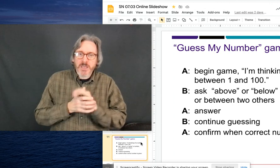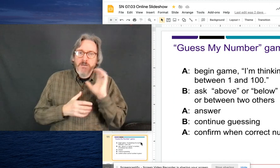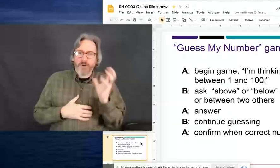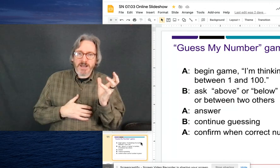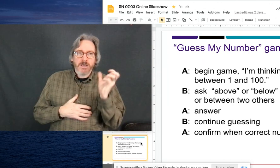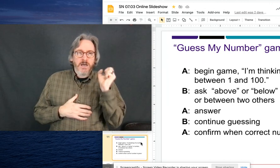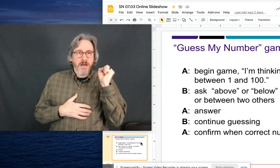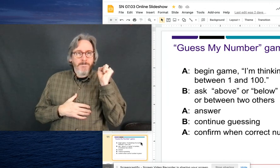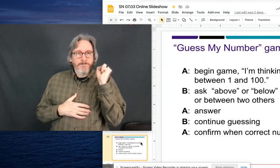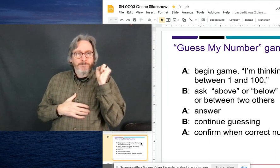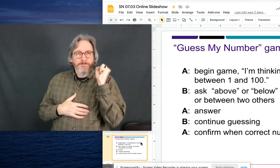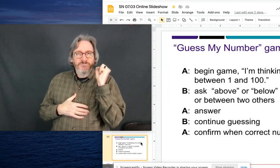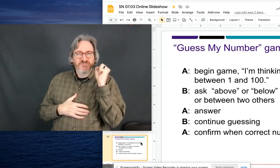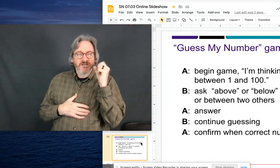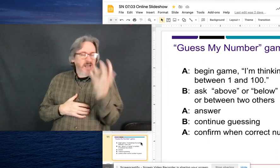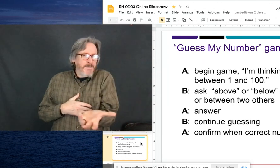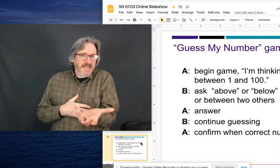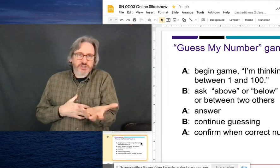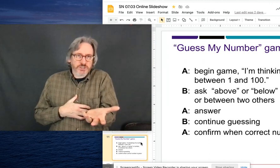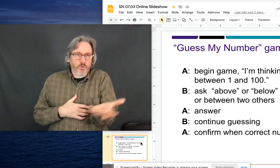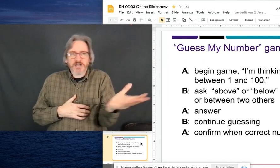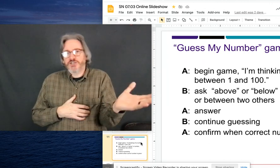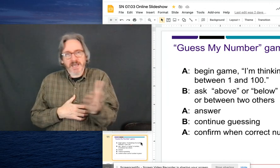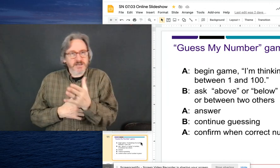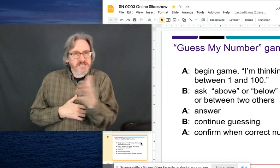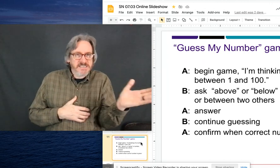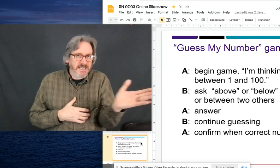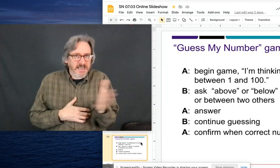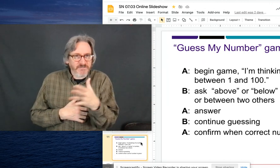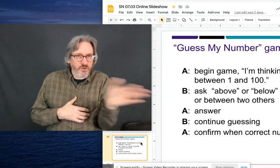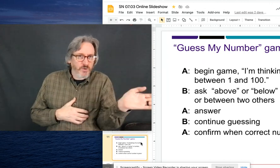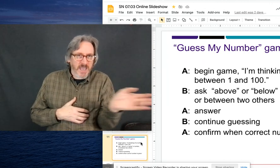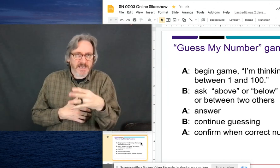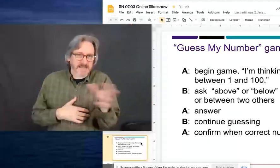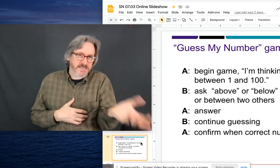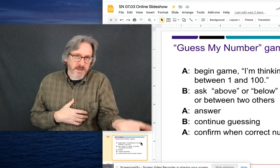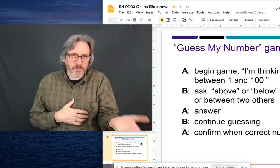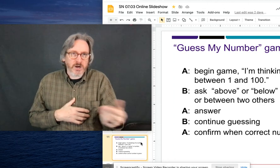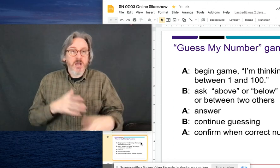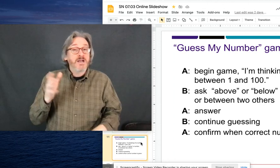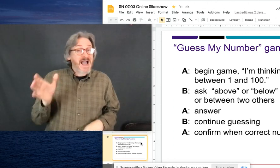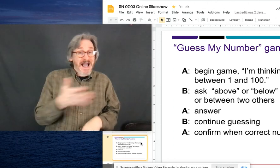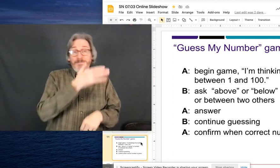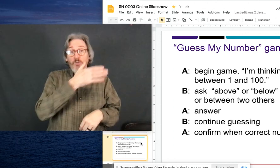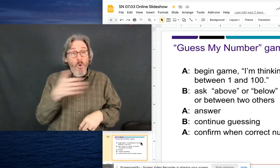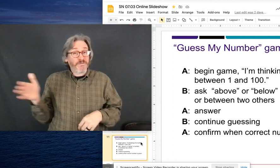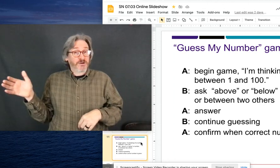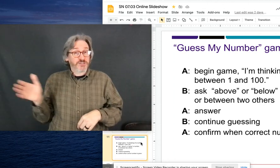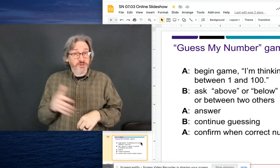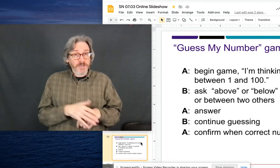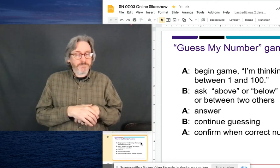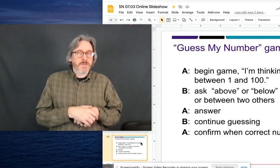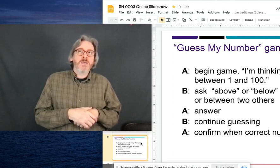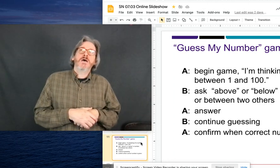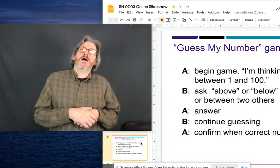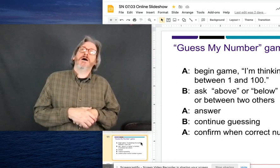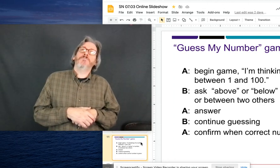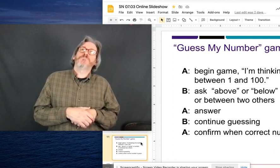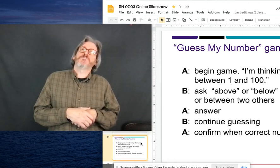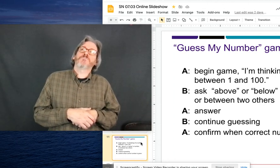very easily. So again, the more conscious effort you put into it, the more you practice it, the better it will get. Now we get to